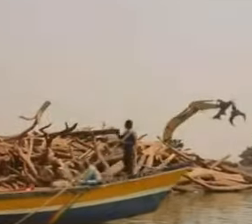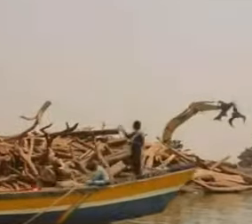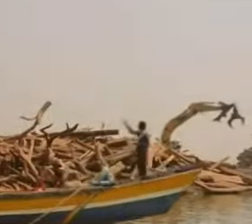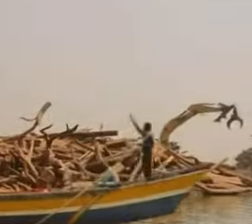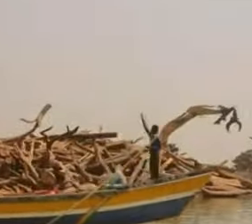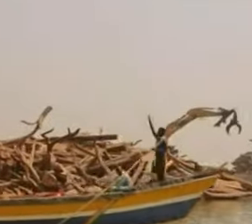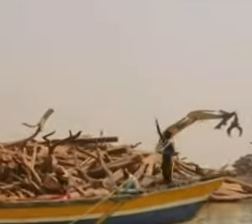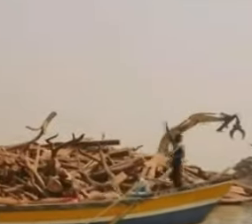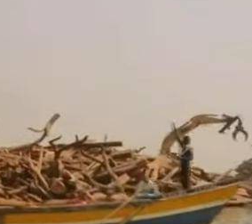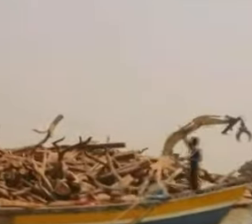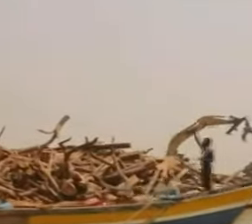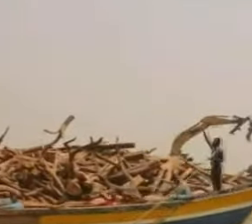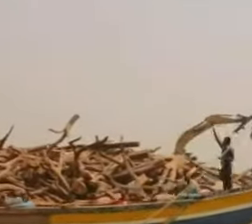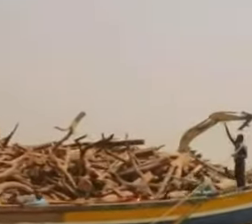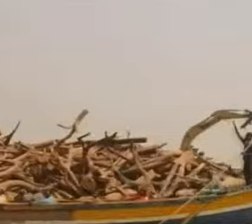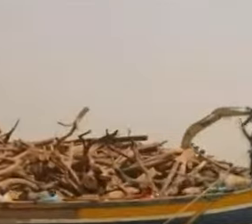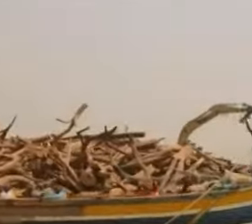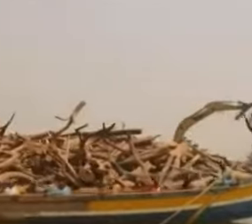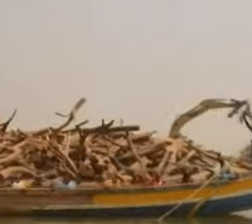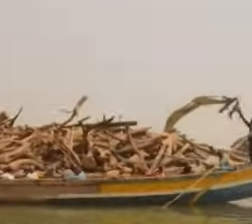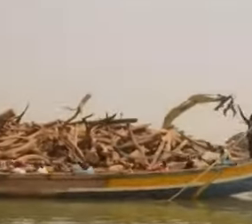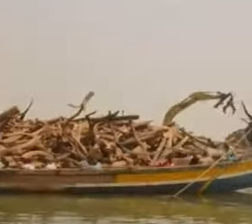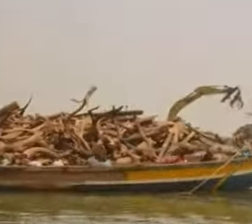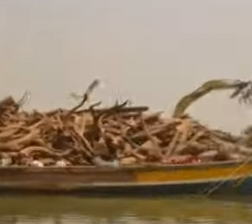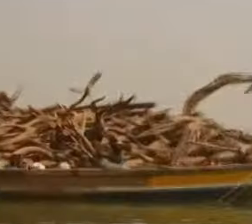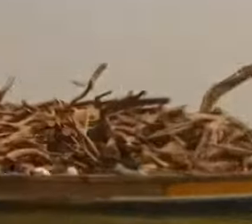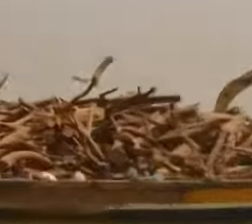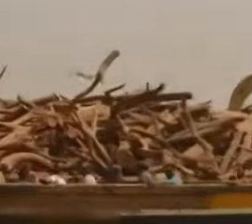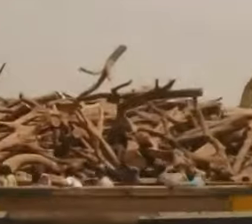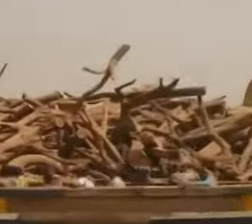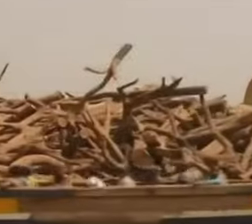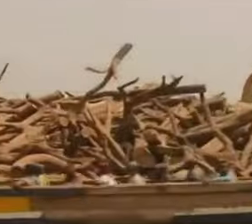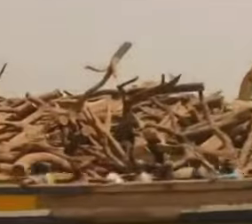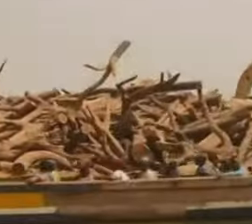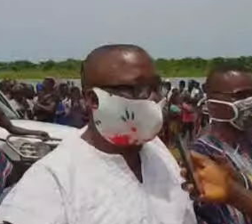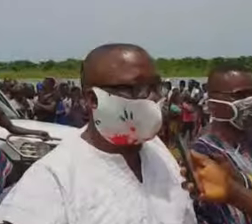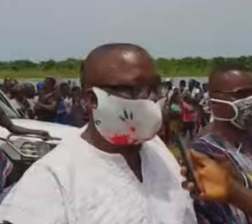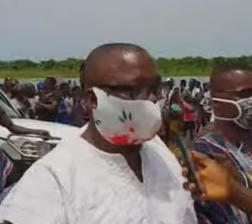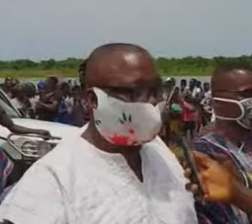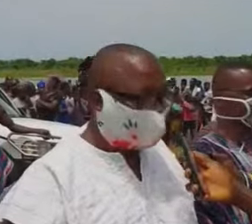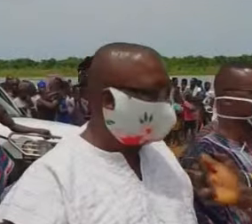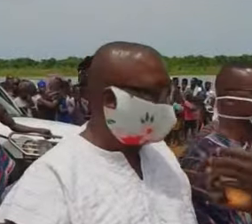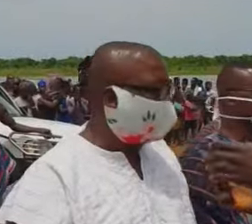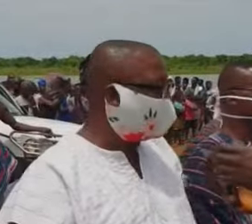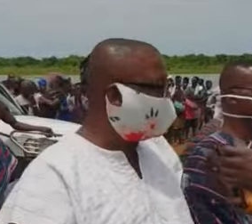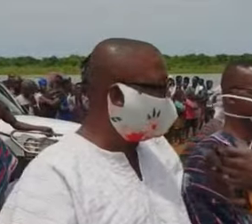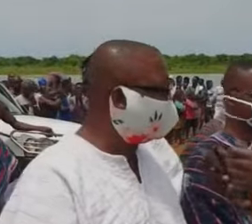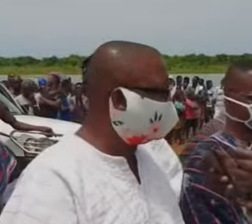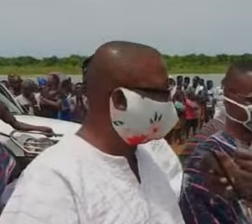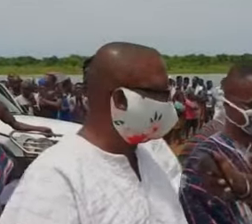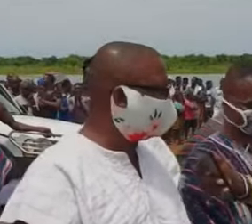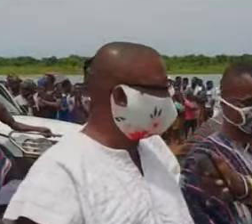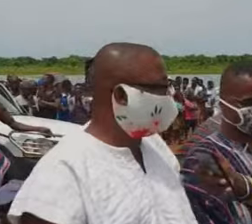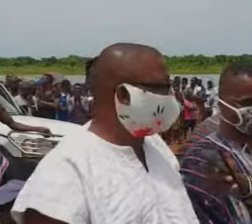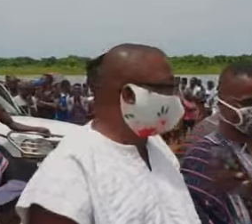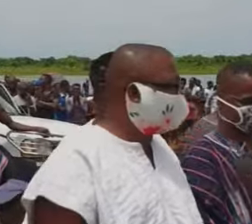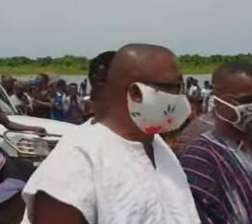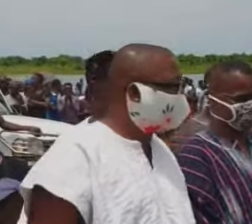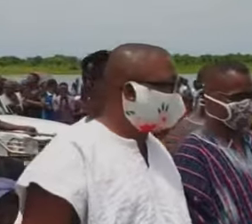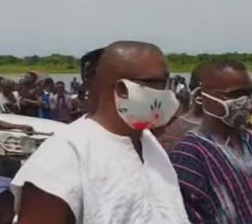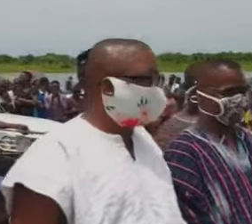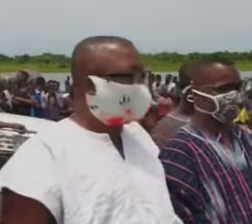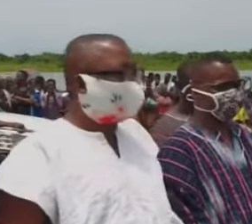have all praised the Ghana Maritime Authority for the removal of the stumps. The Chief of Injari, Nana Kweku